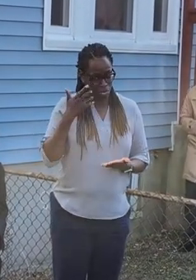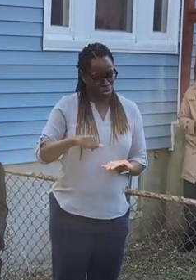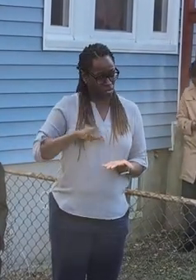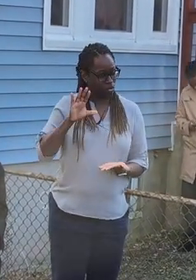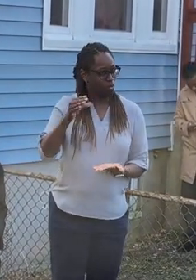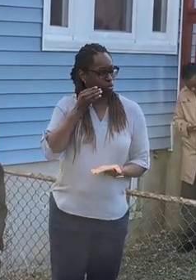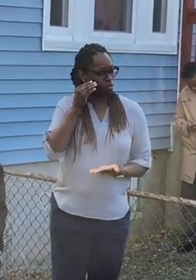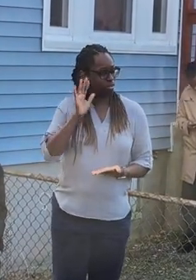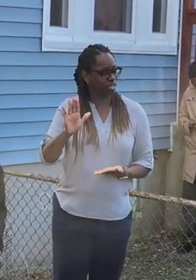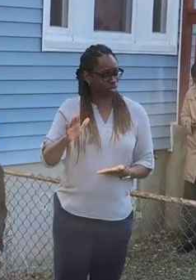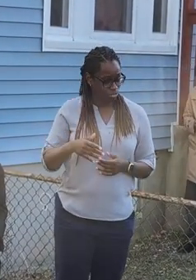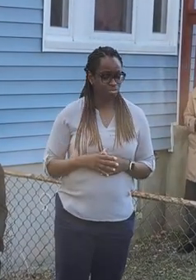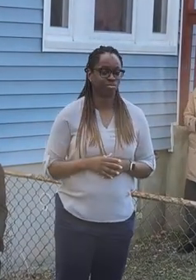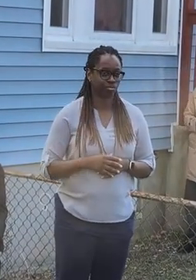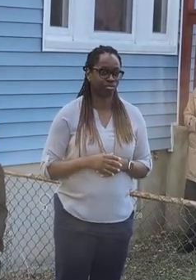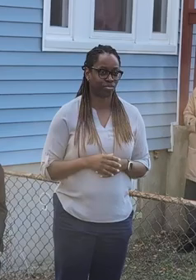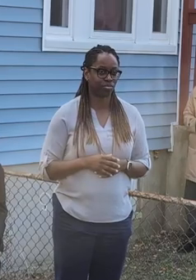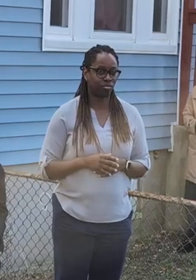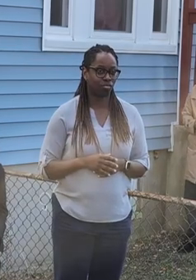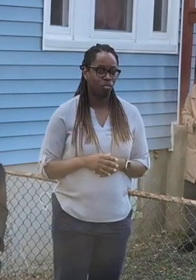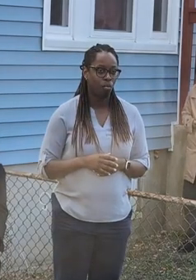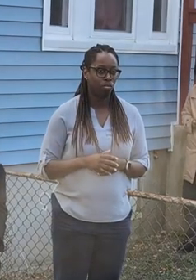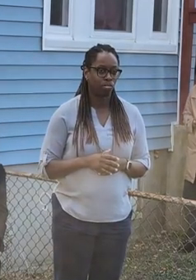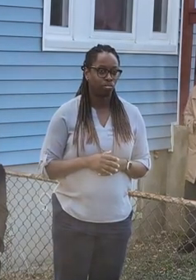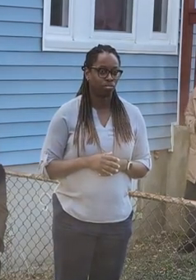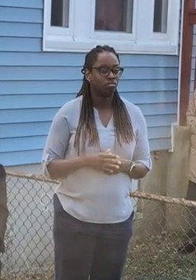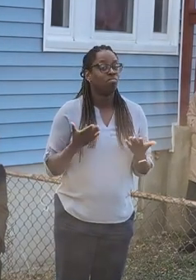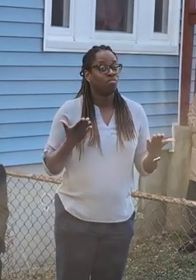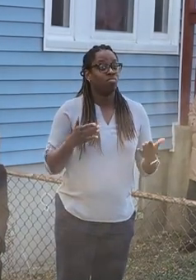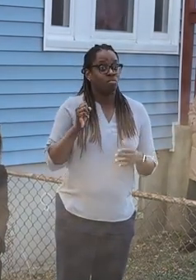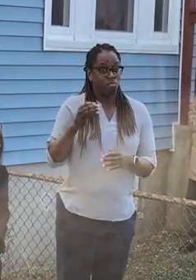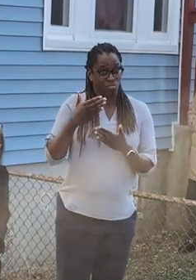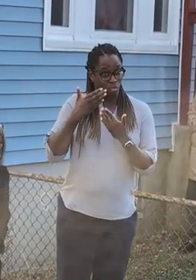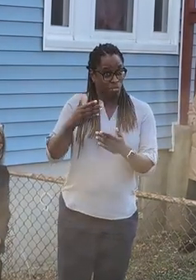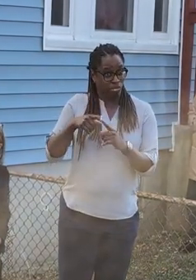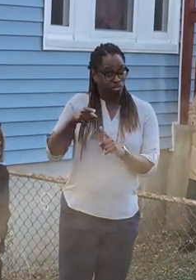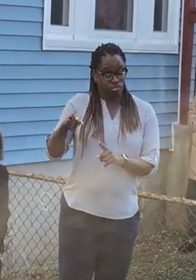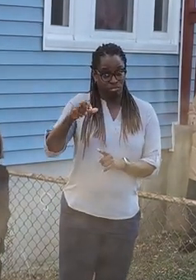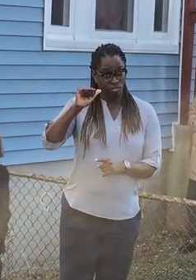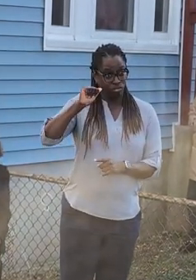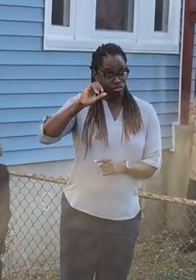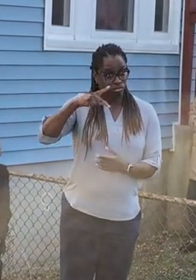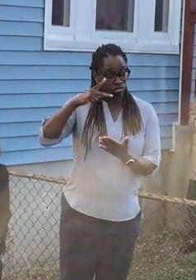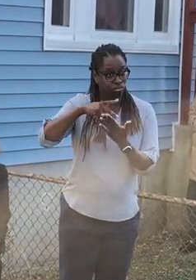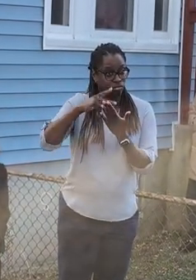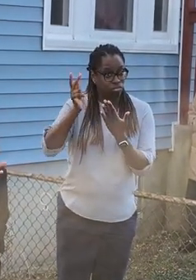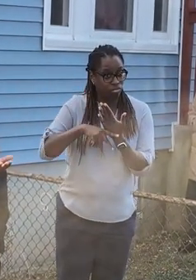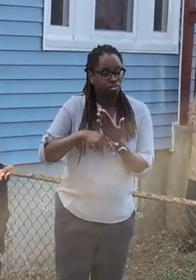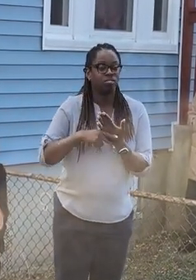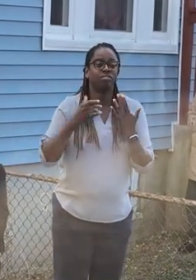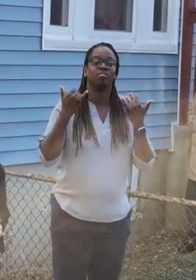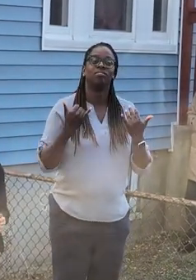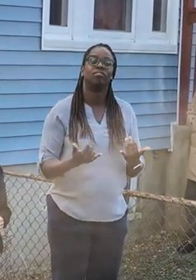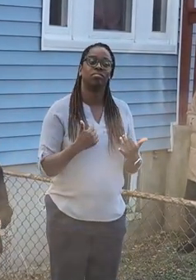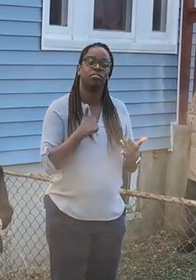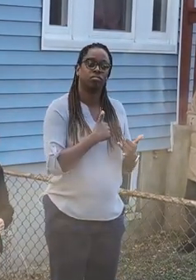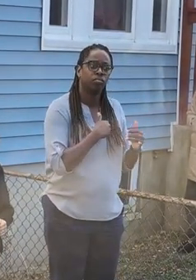But that doesn't stop there. Thanks to the City of Boston's Acquisition Opportunity Program, I've been able to extend my reach even